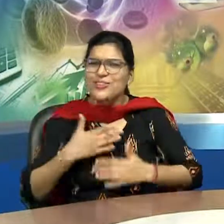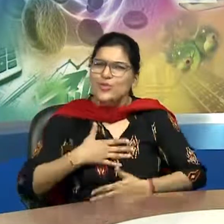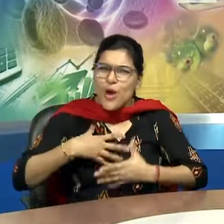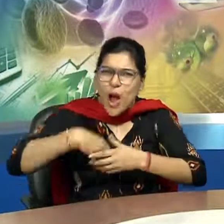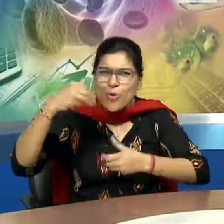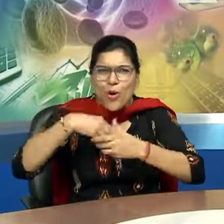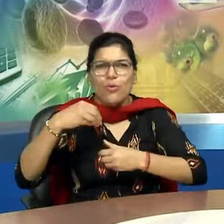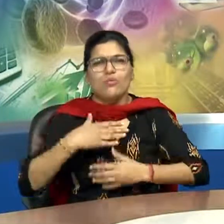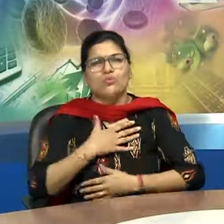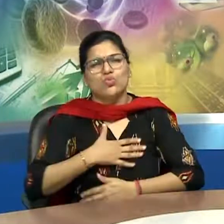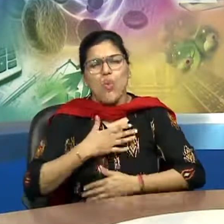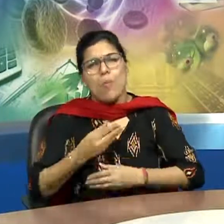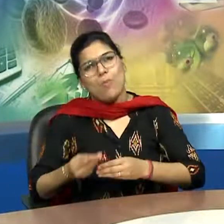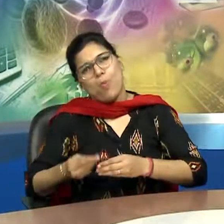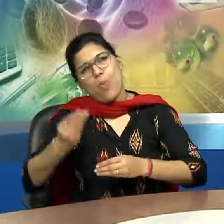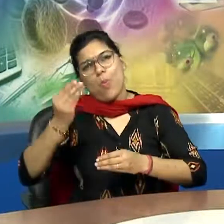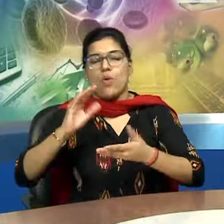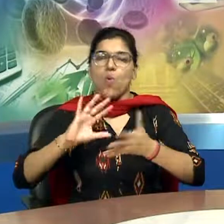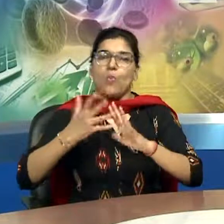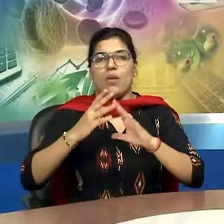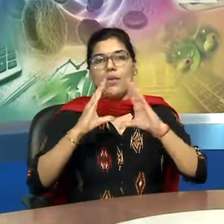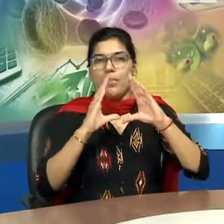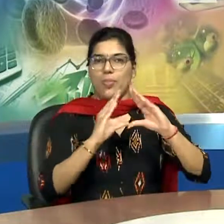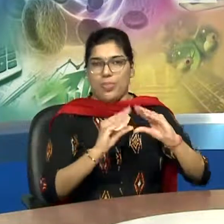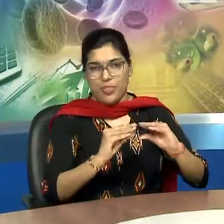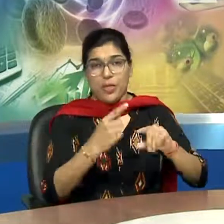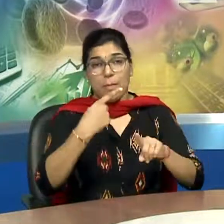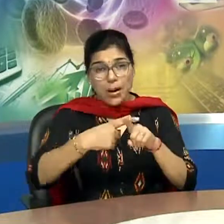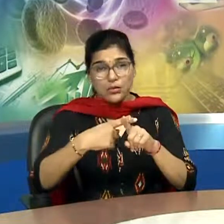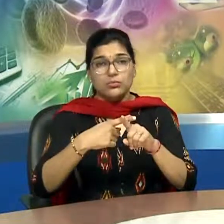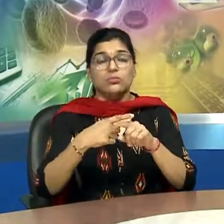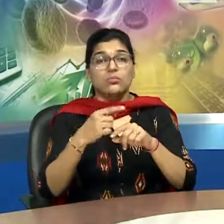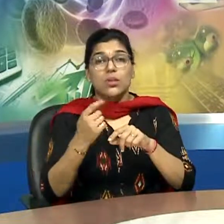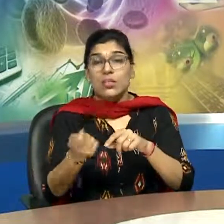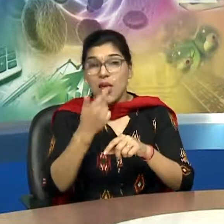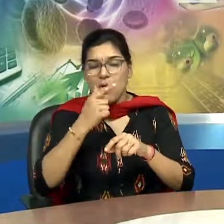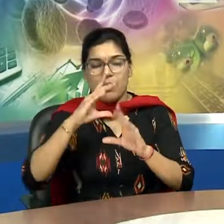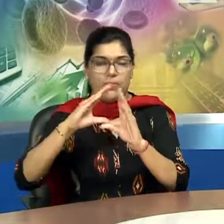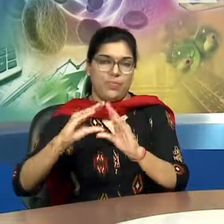minimize the medical and social curse of drug abuse.